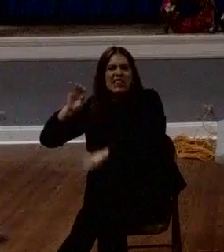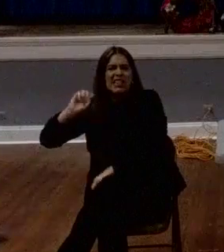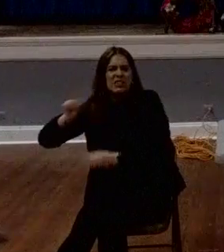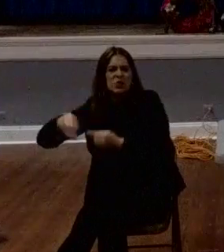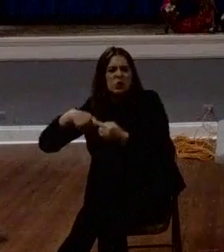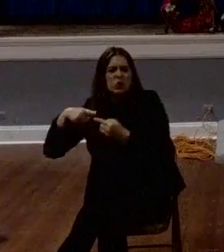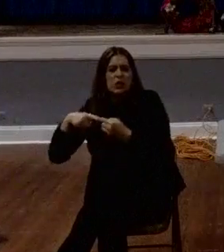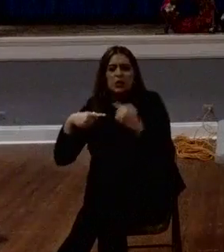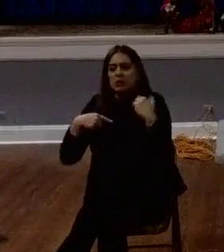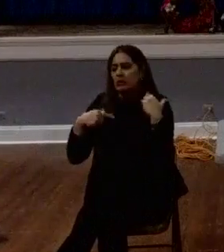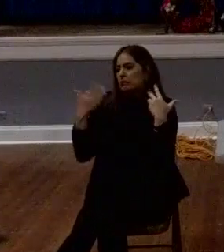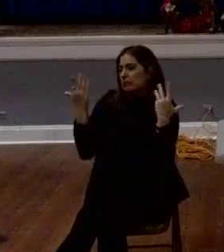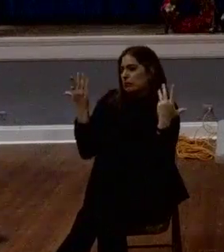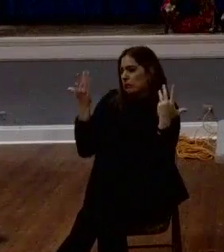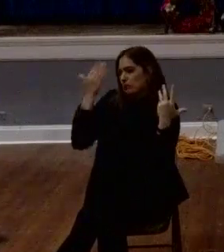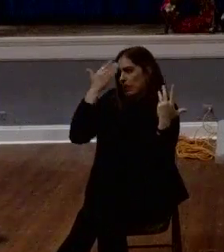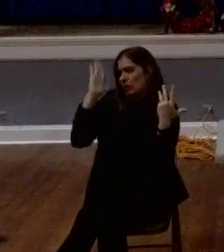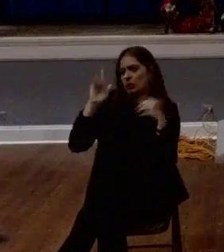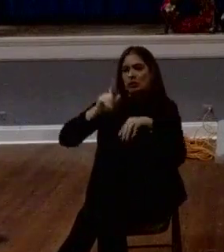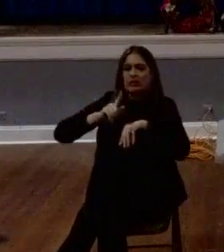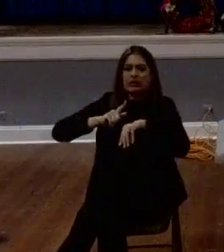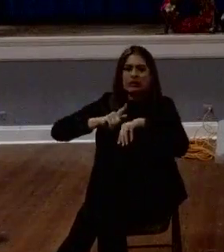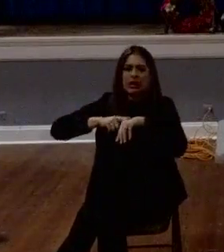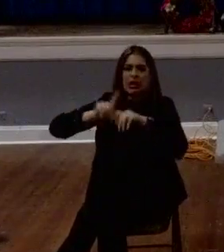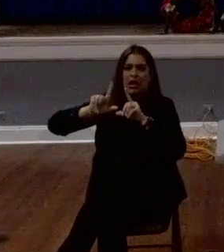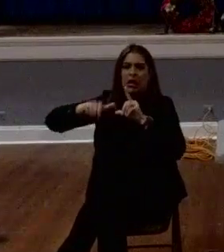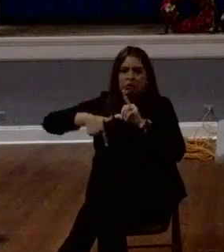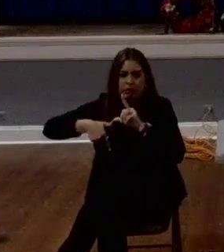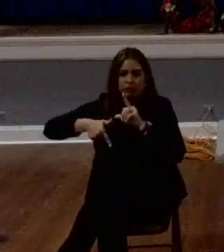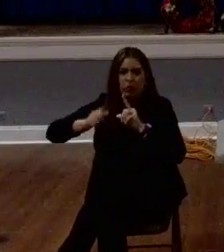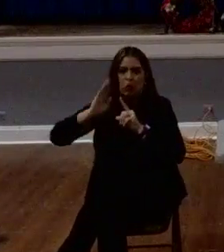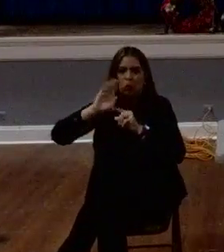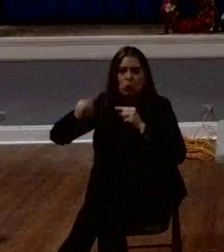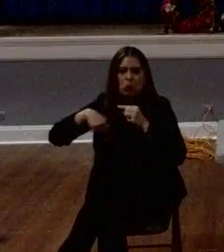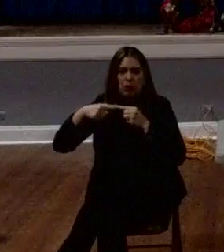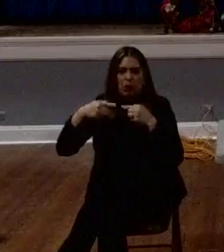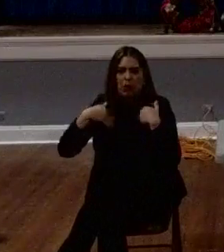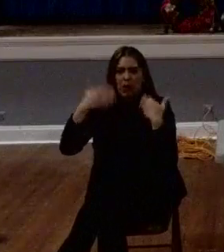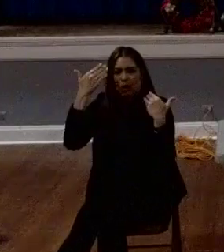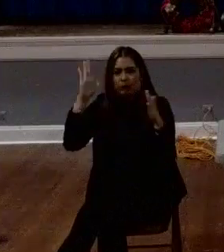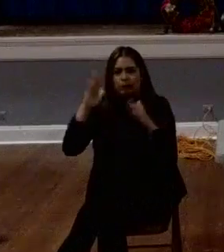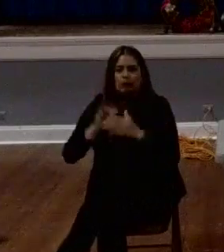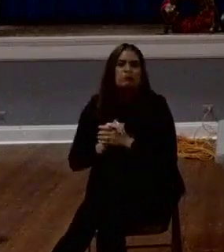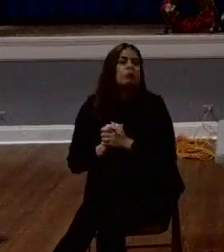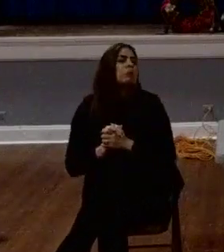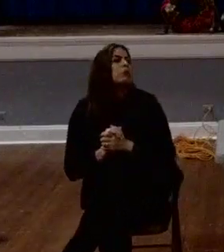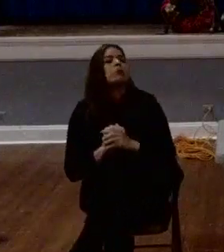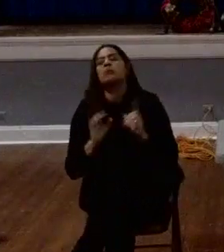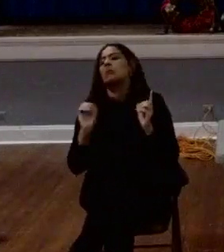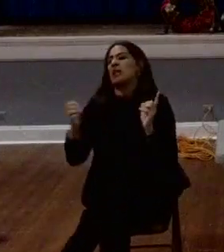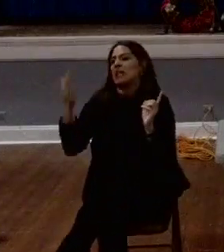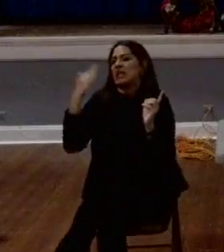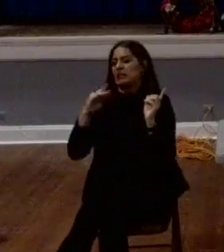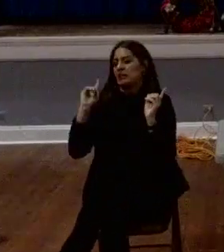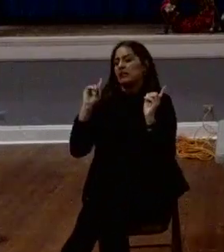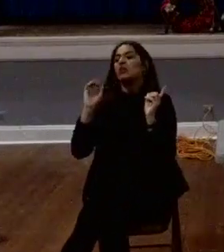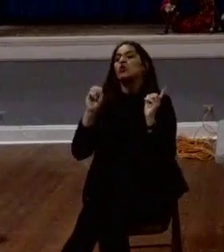of the lease. I just know it's currently under lease right now. So let's go to the next. So this